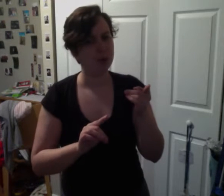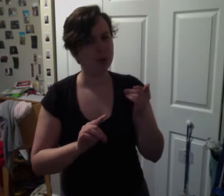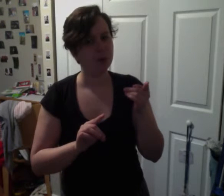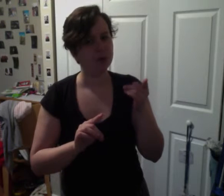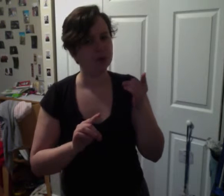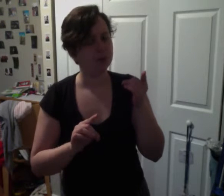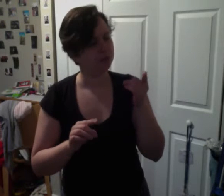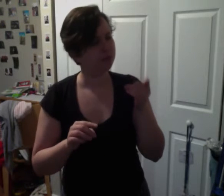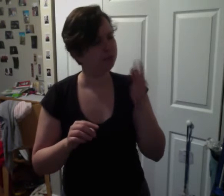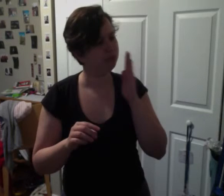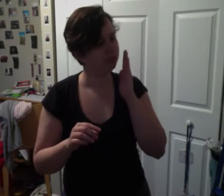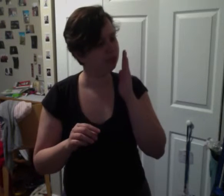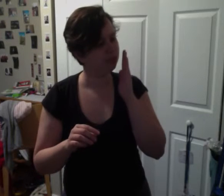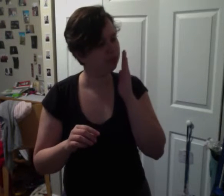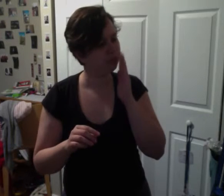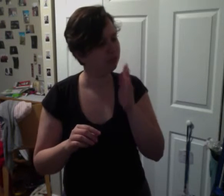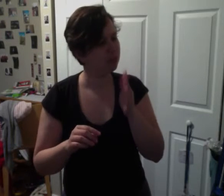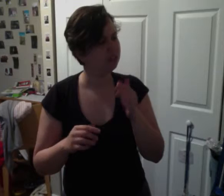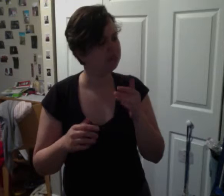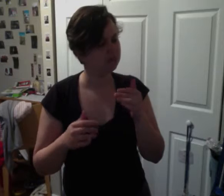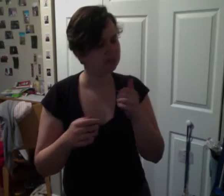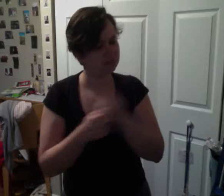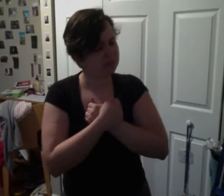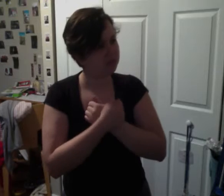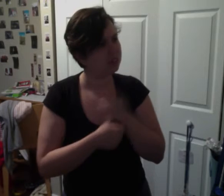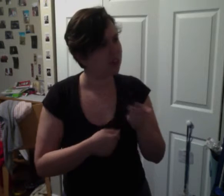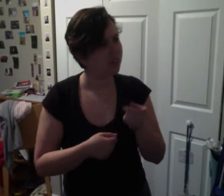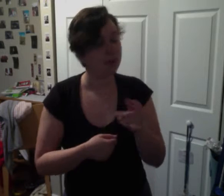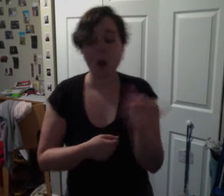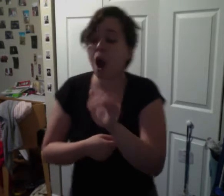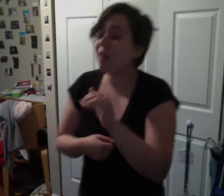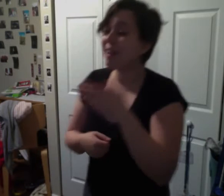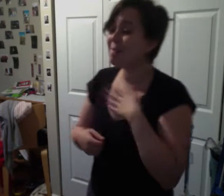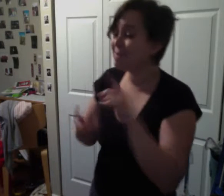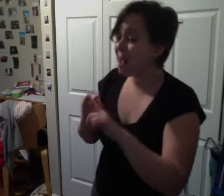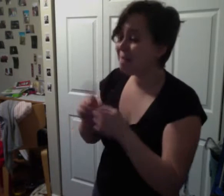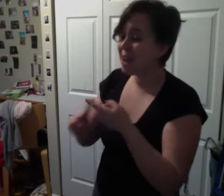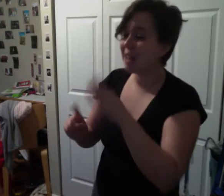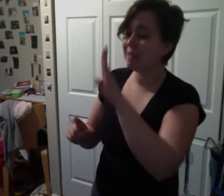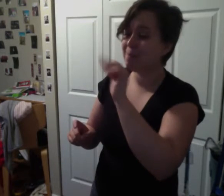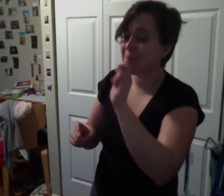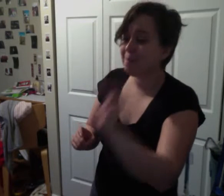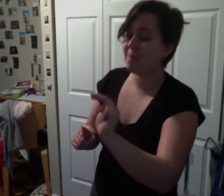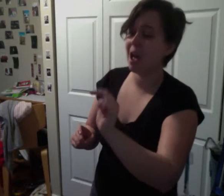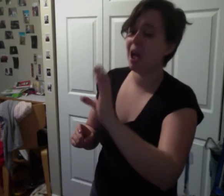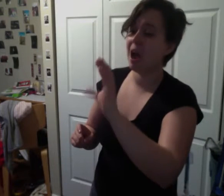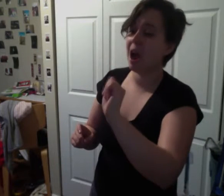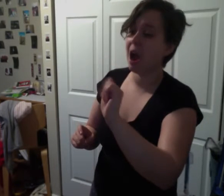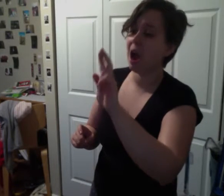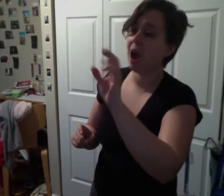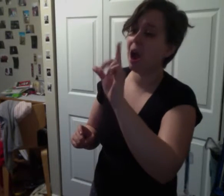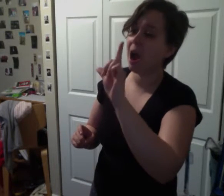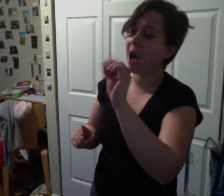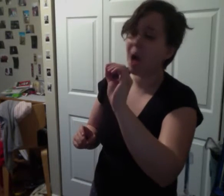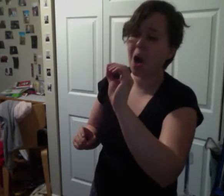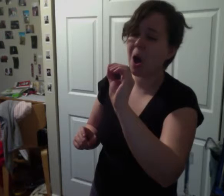less quantity. I wouldn't judge the quality, but I think... I mean, like, first it was like Amy loved Claudia, then she hated Claudia, she loved Claudia,